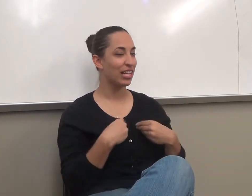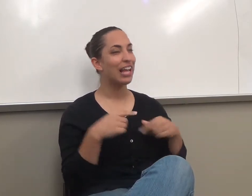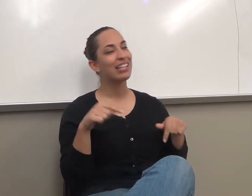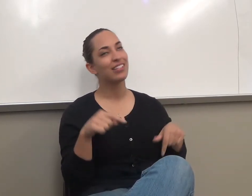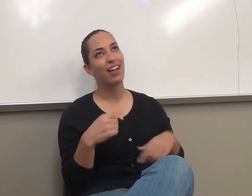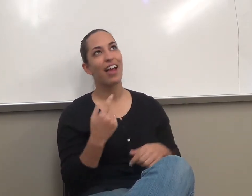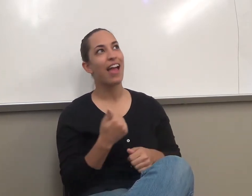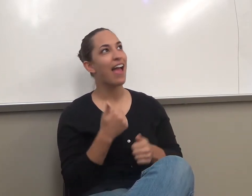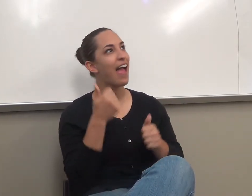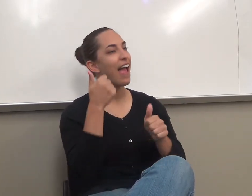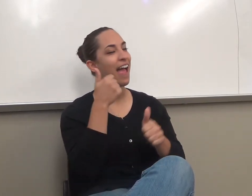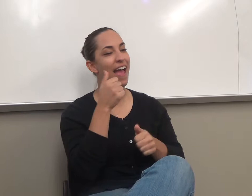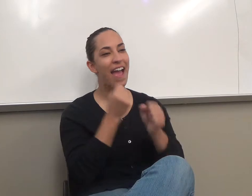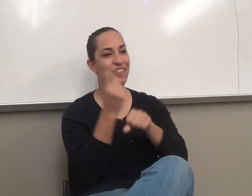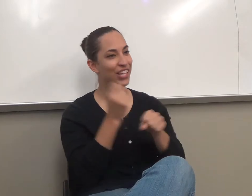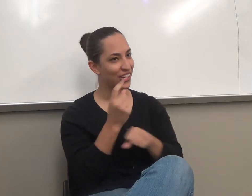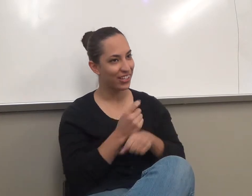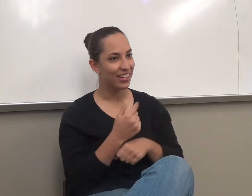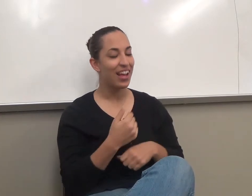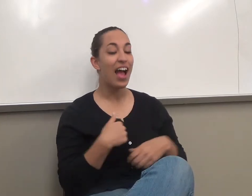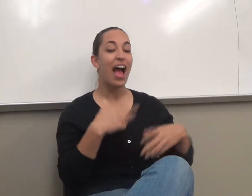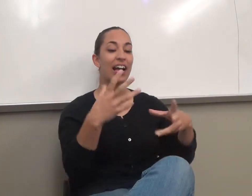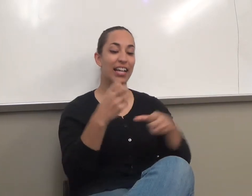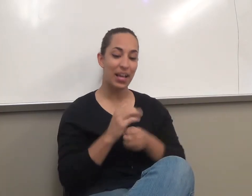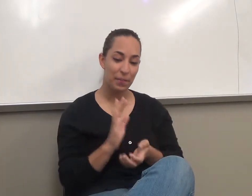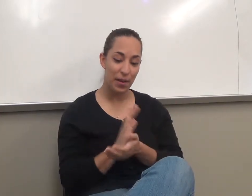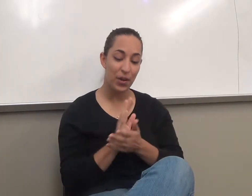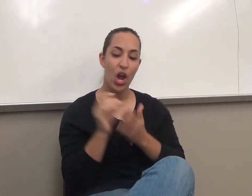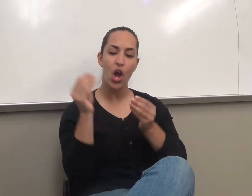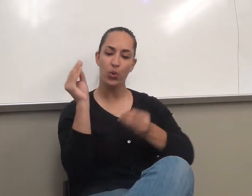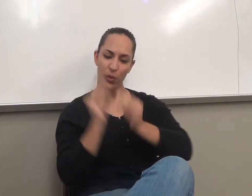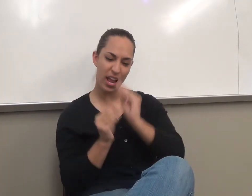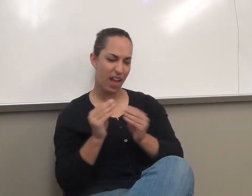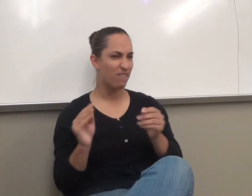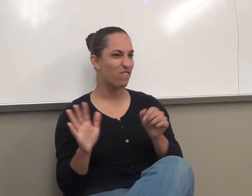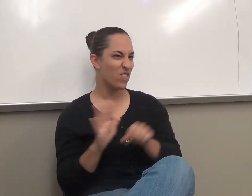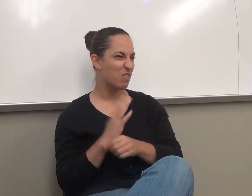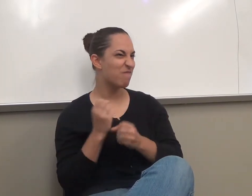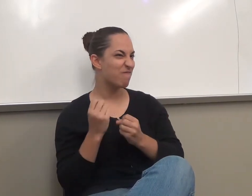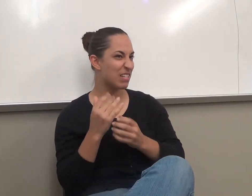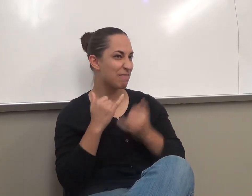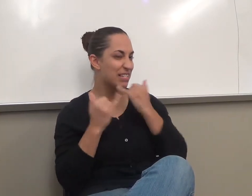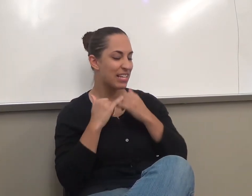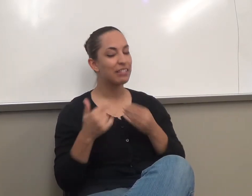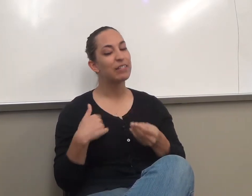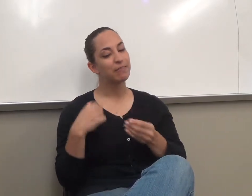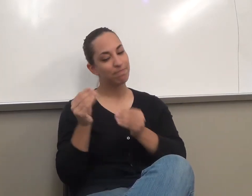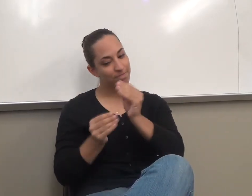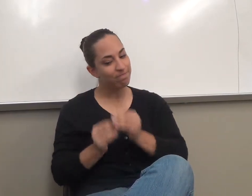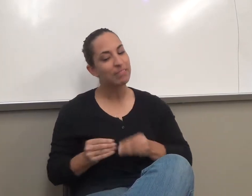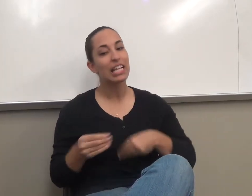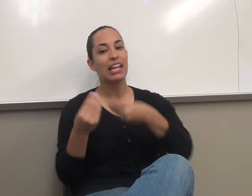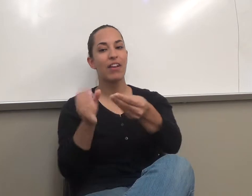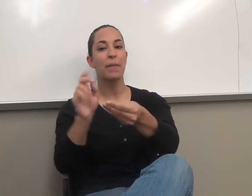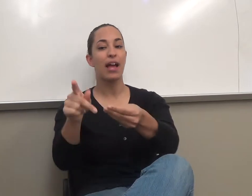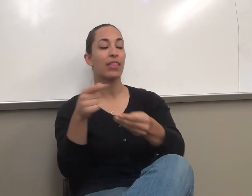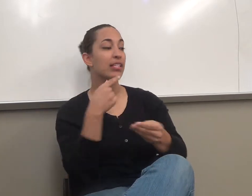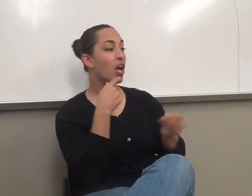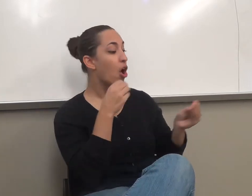a paper and I grade it, and it's full of mistakes, and you know, I give it back to the person, and they say, oh, but the one I